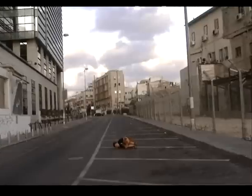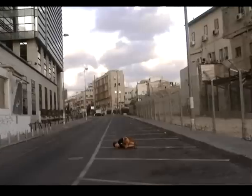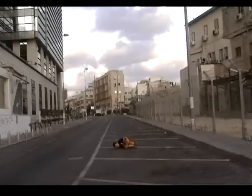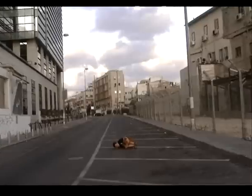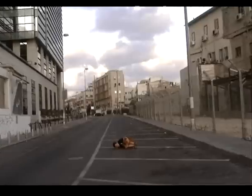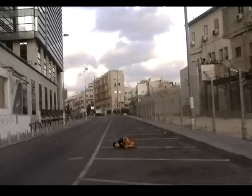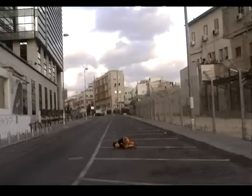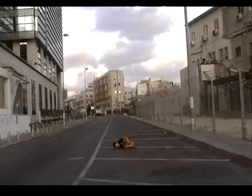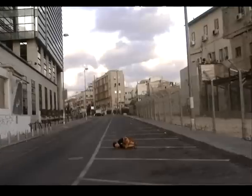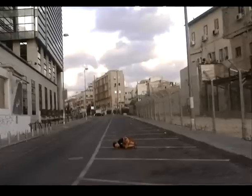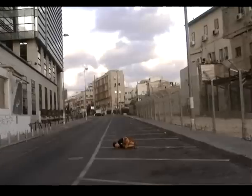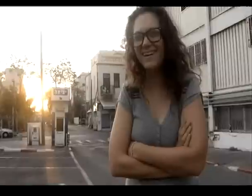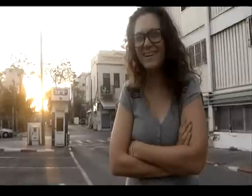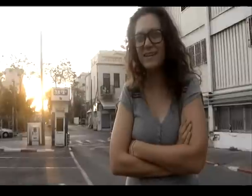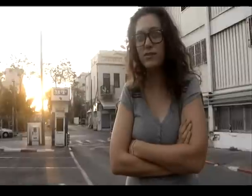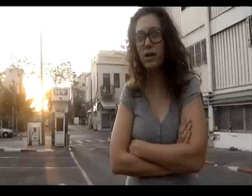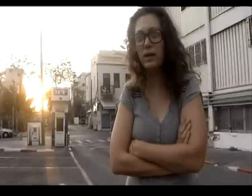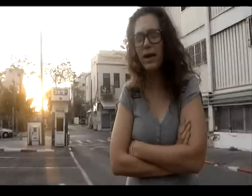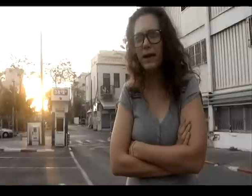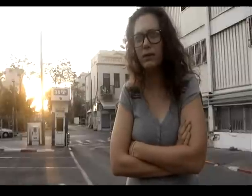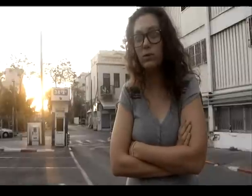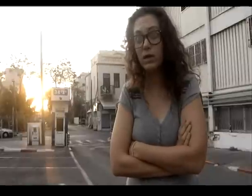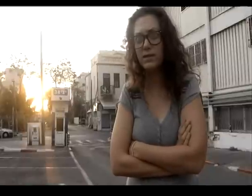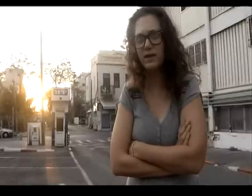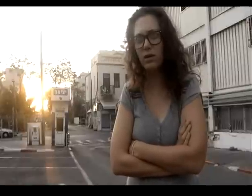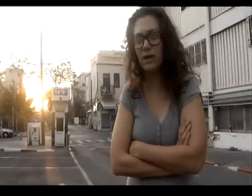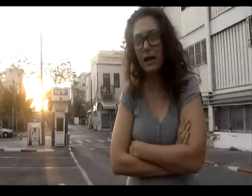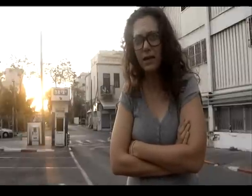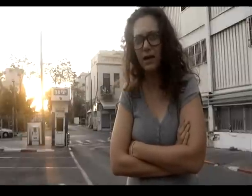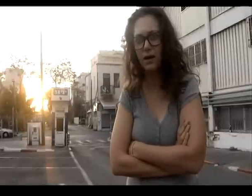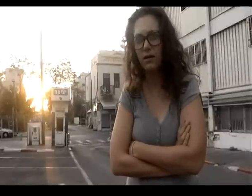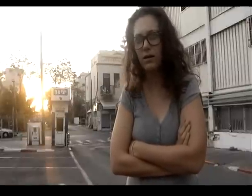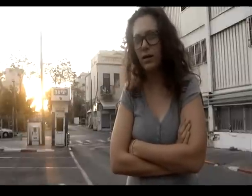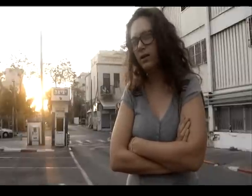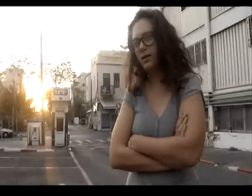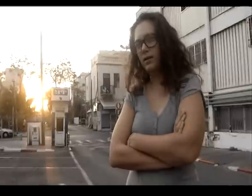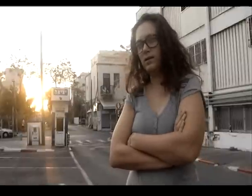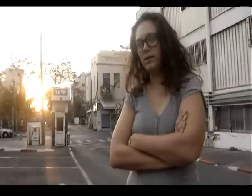Hello, you idiot. Nice holiday. You like the holiday?